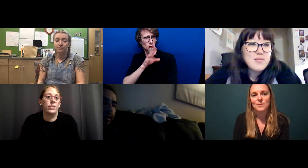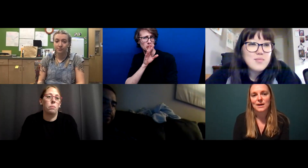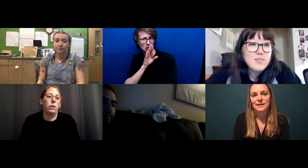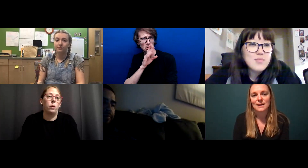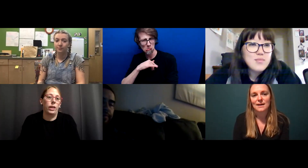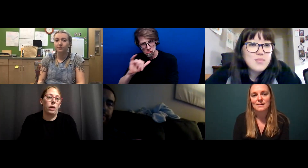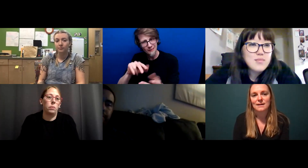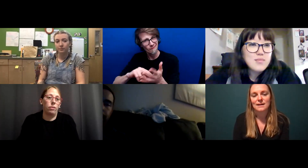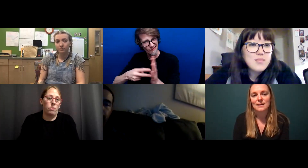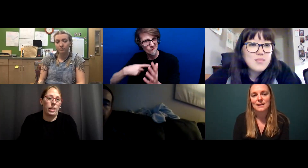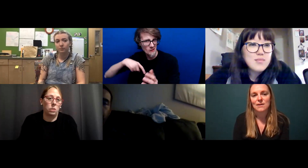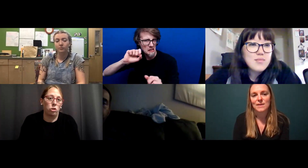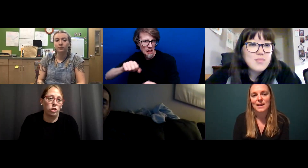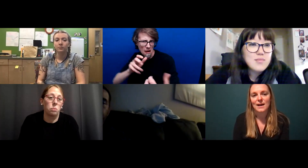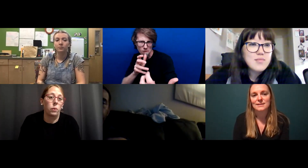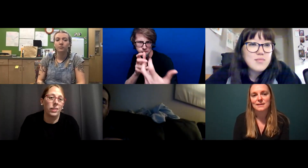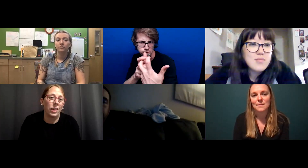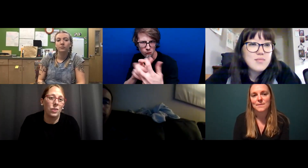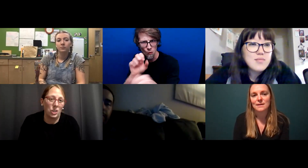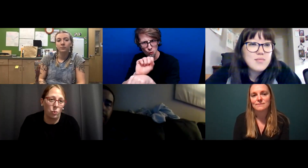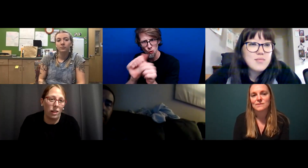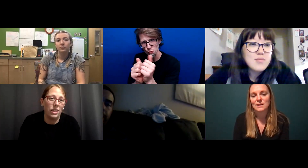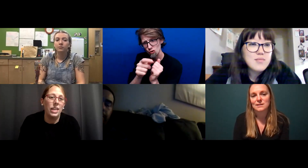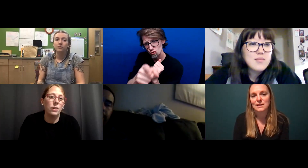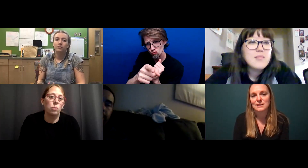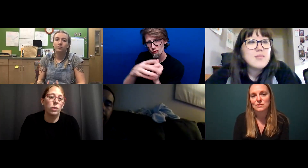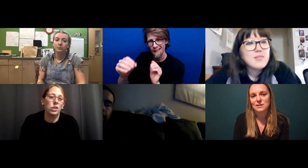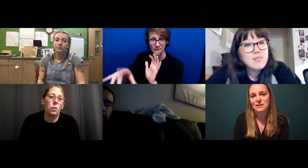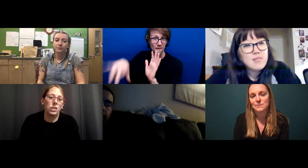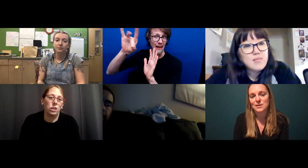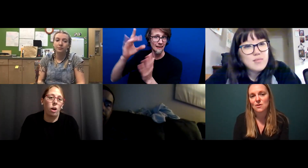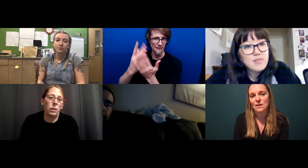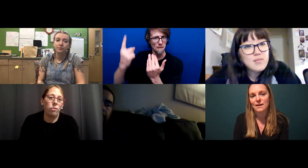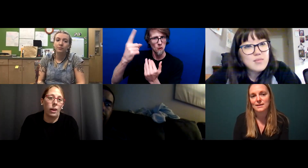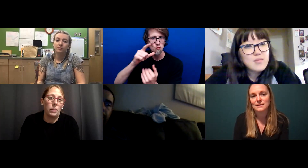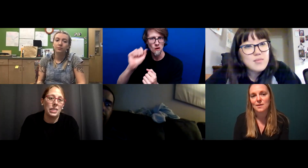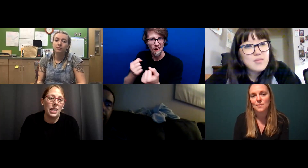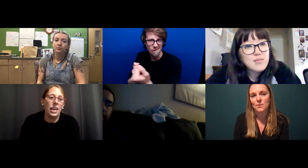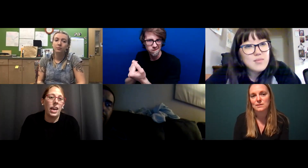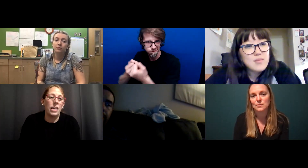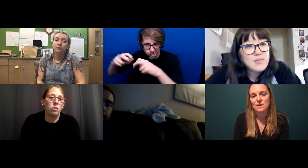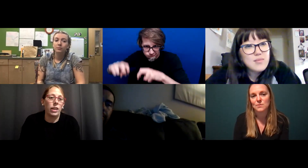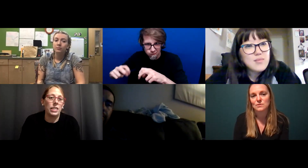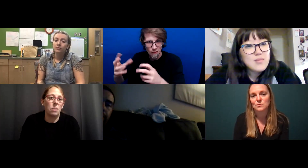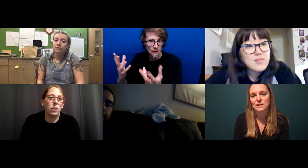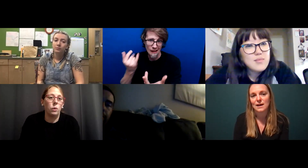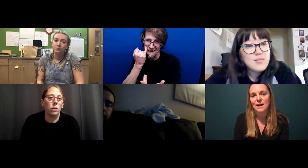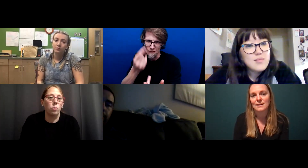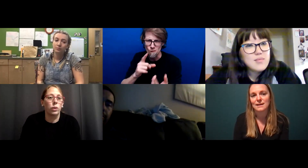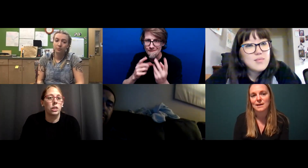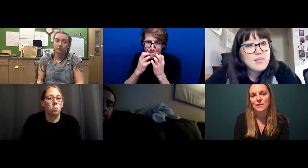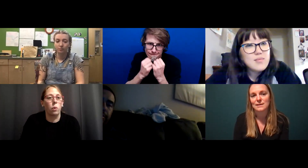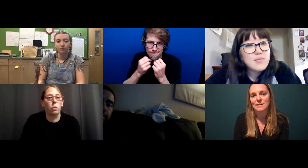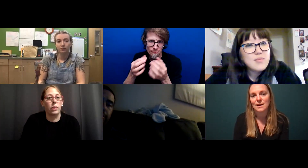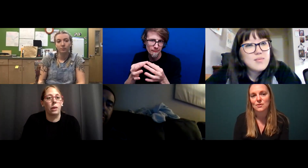have somebody who can help give them that exposure to spoken language as well. Because we really do want to accommodate families and find somebody who can